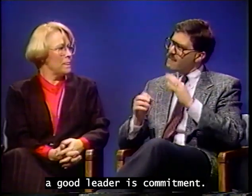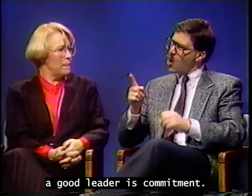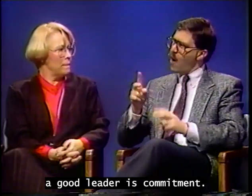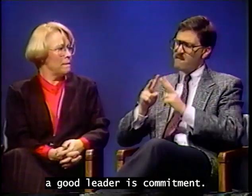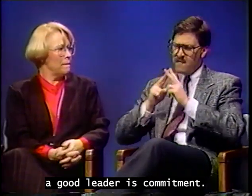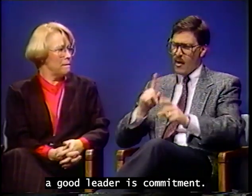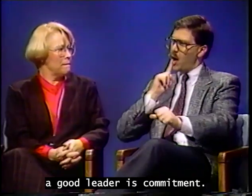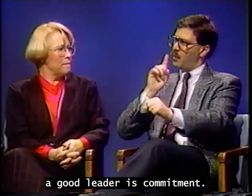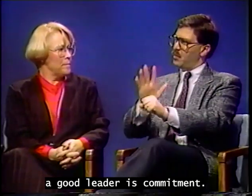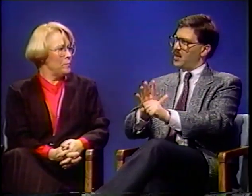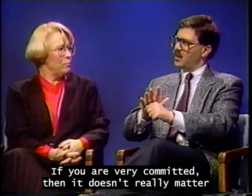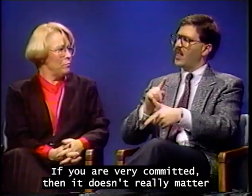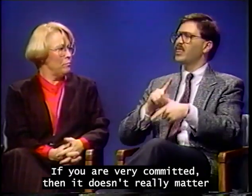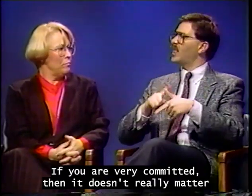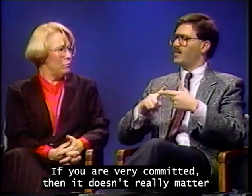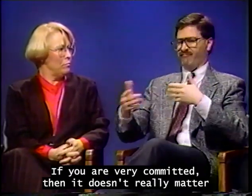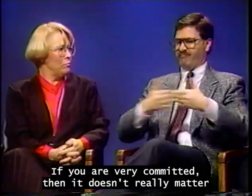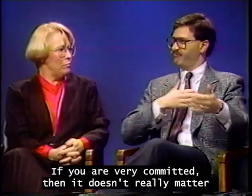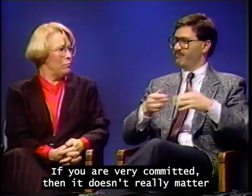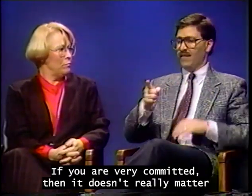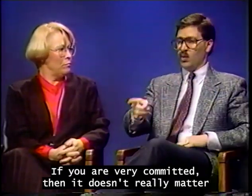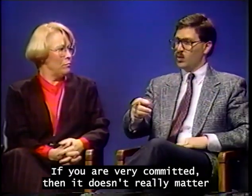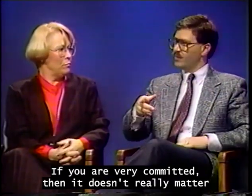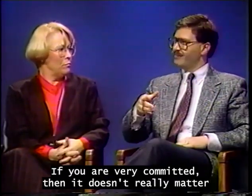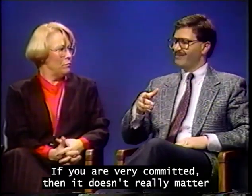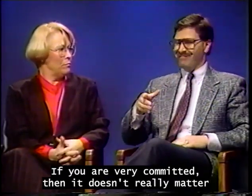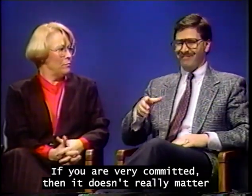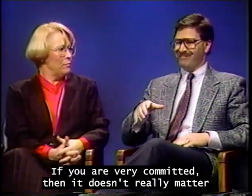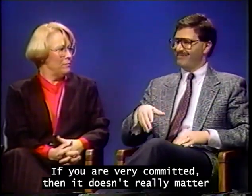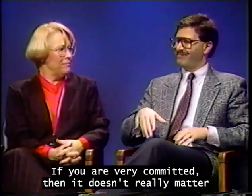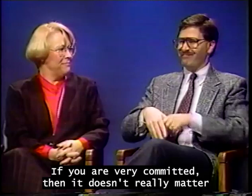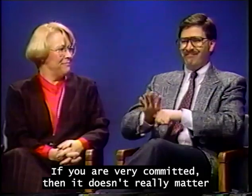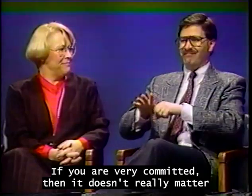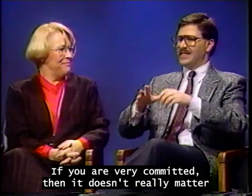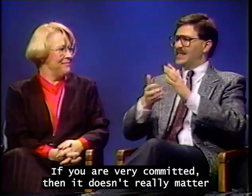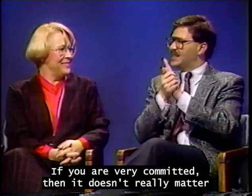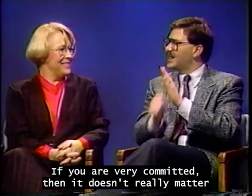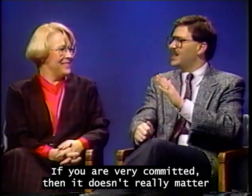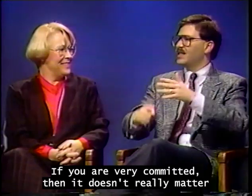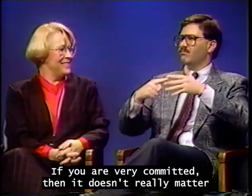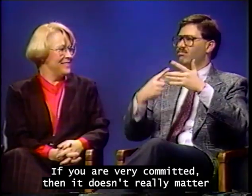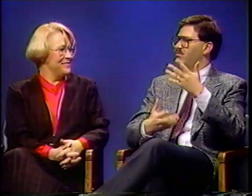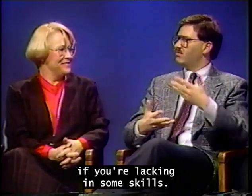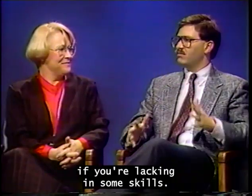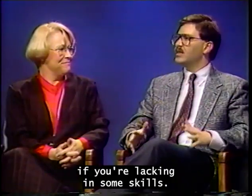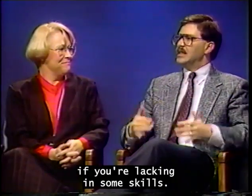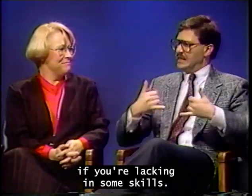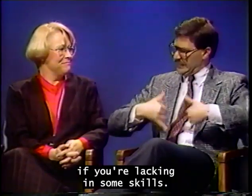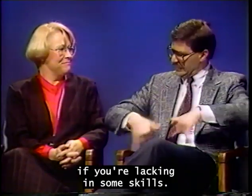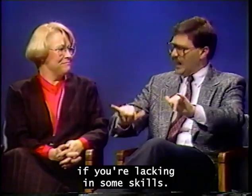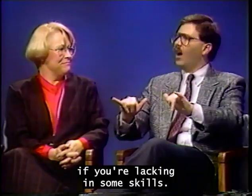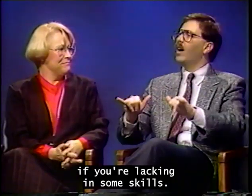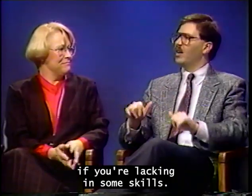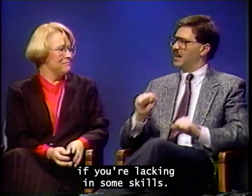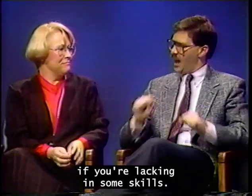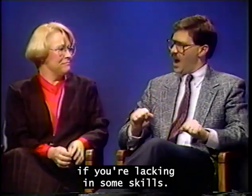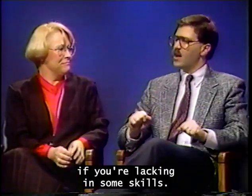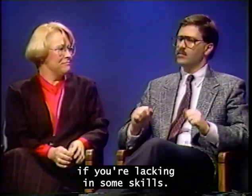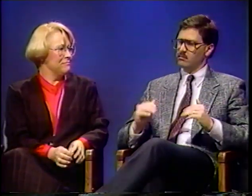commitment. If you're very committed, then it doesn't really matter if you're lacking in some skills.